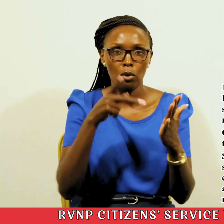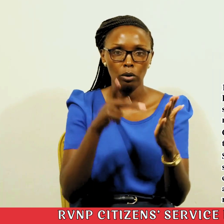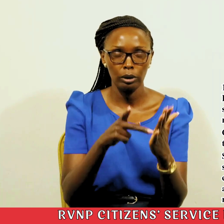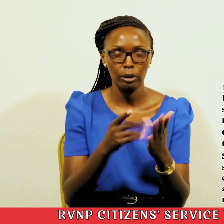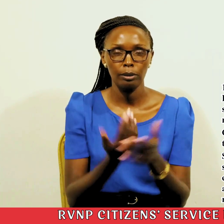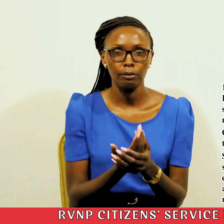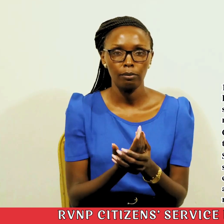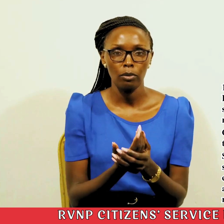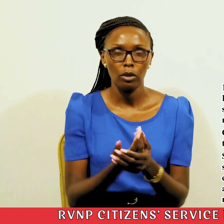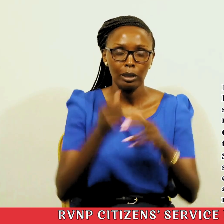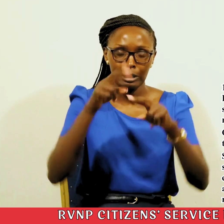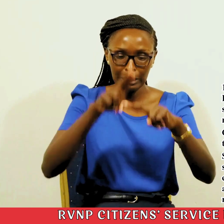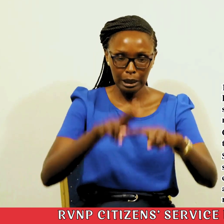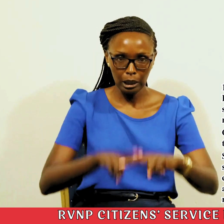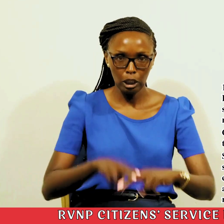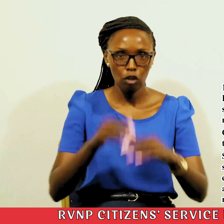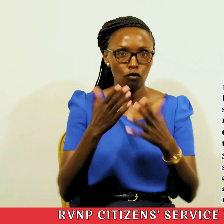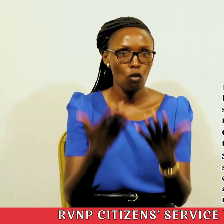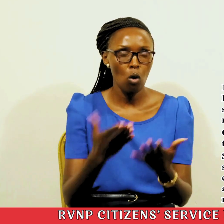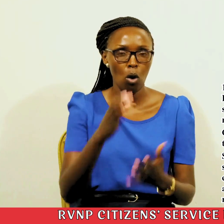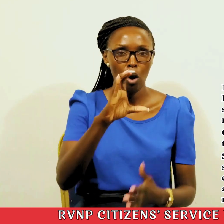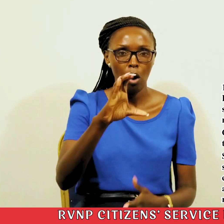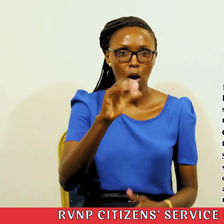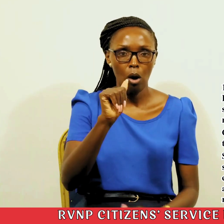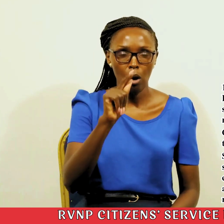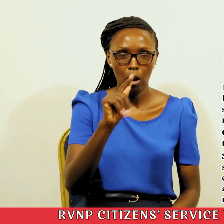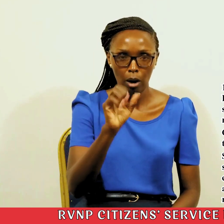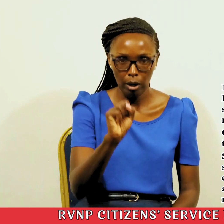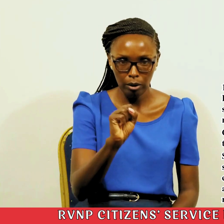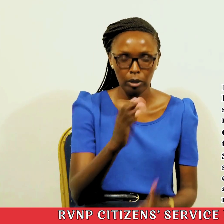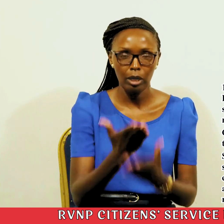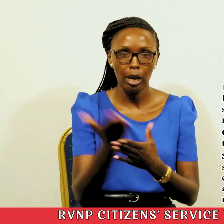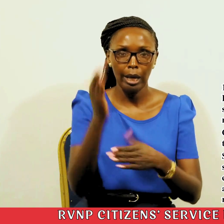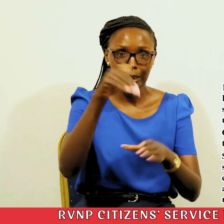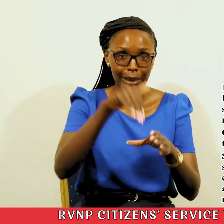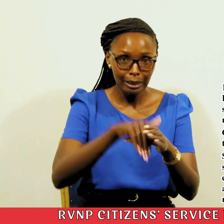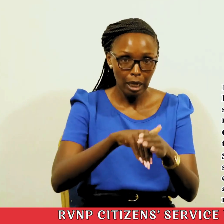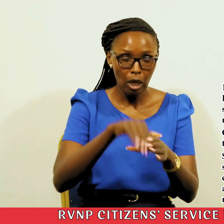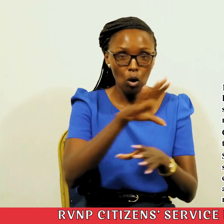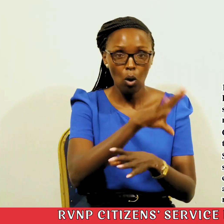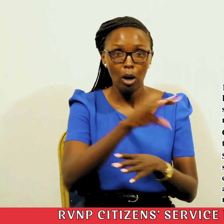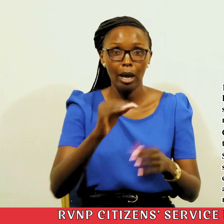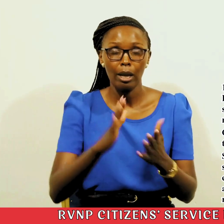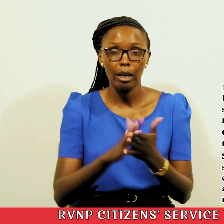Sitting for CATs, internal and external examinations.